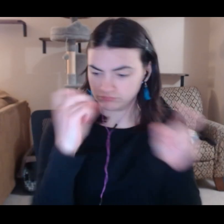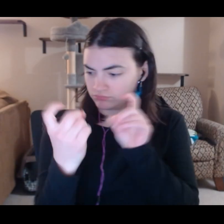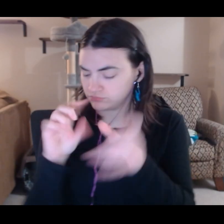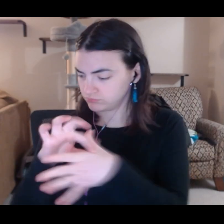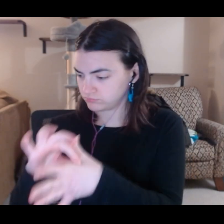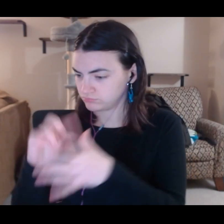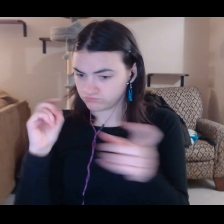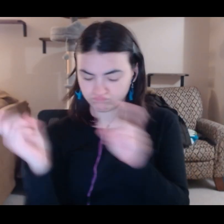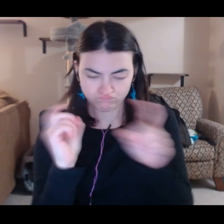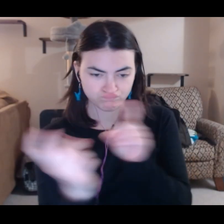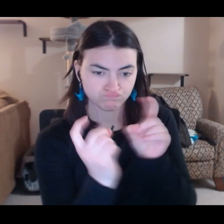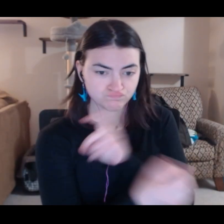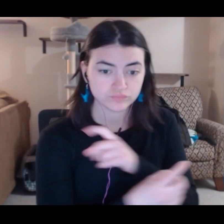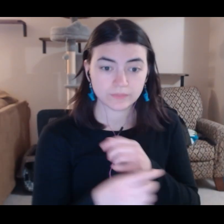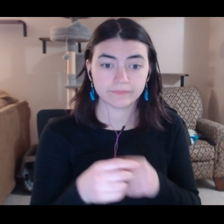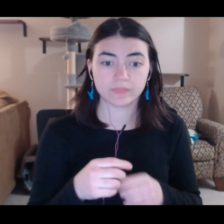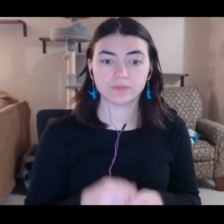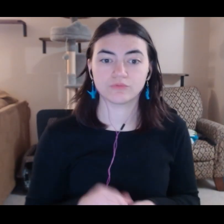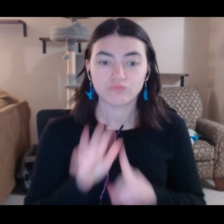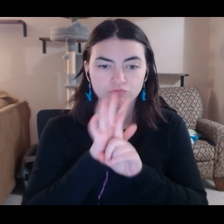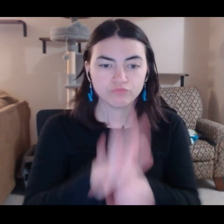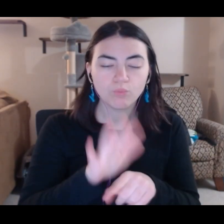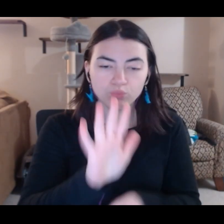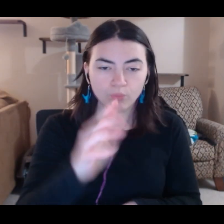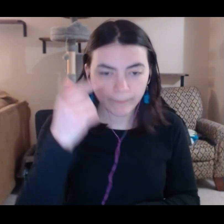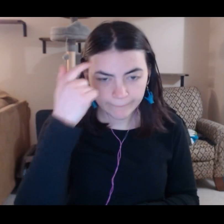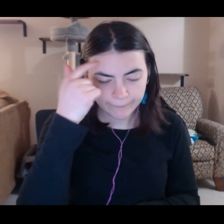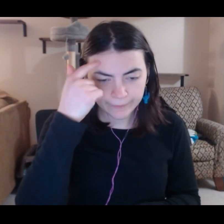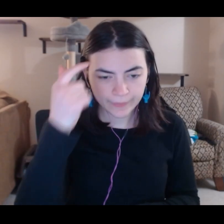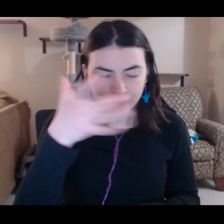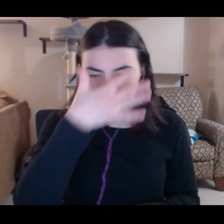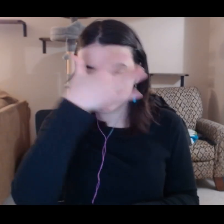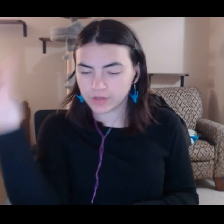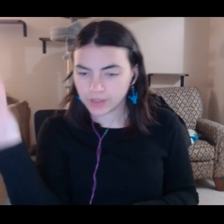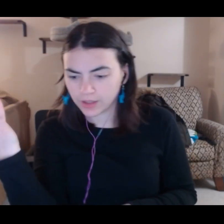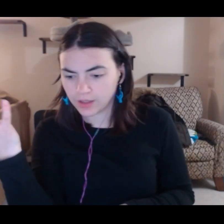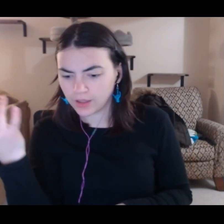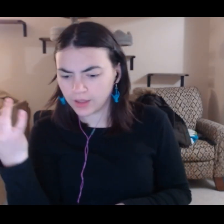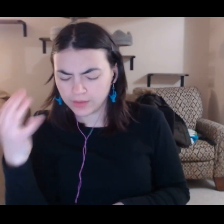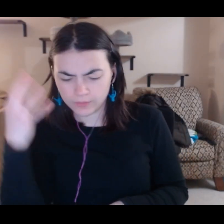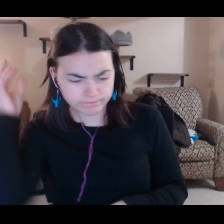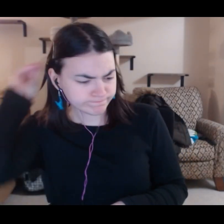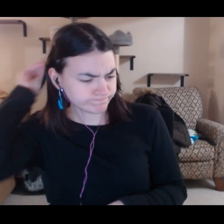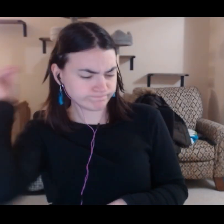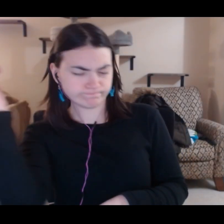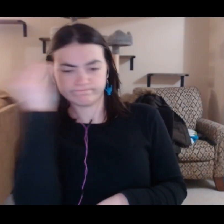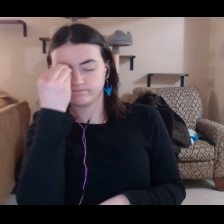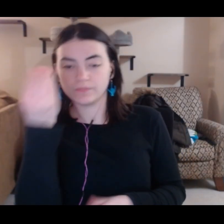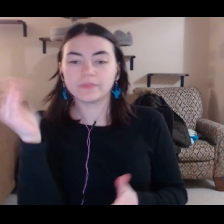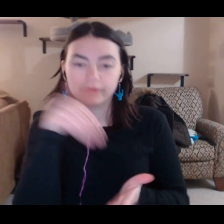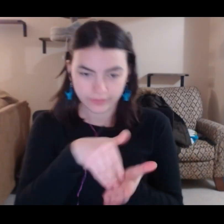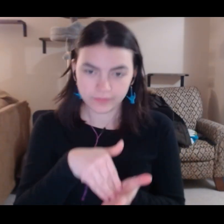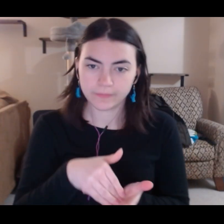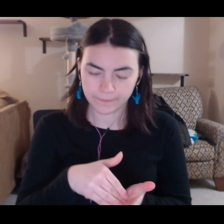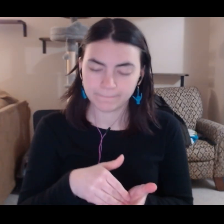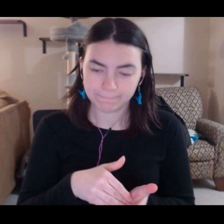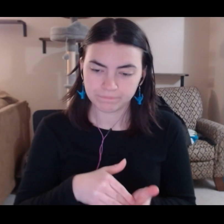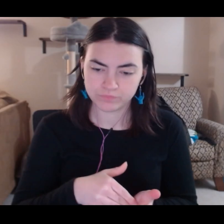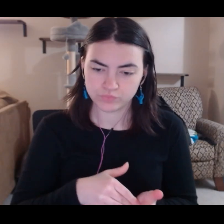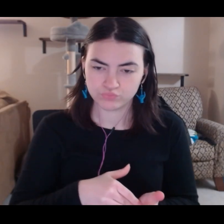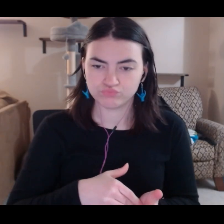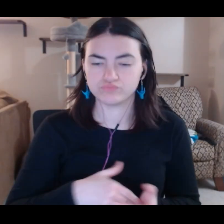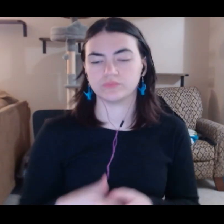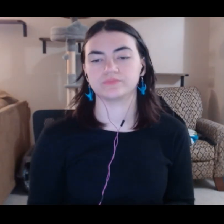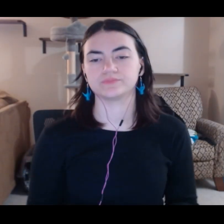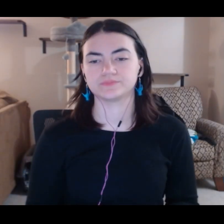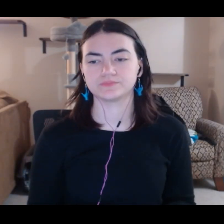retrieve information, further strengthening the memory. You may also find connections across the topics and better understand their